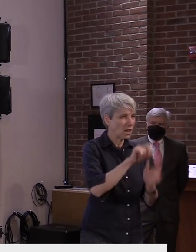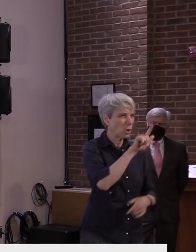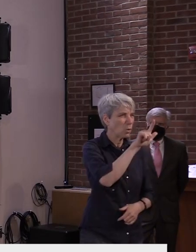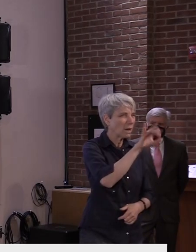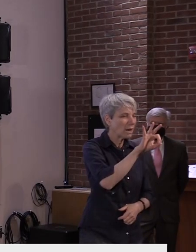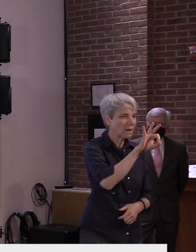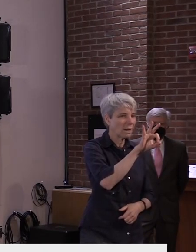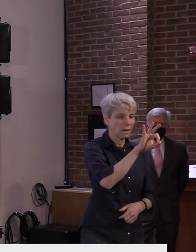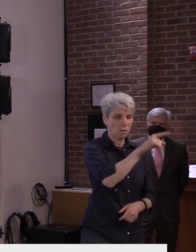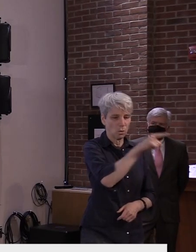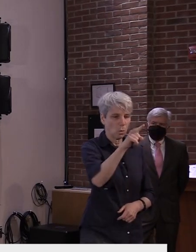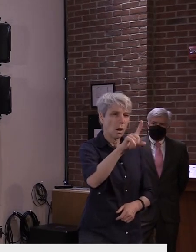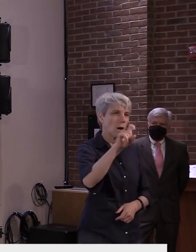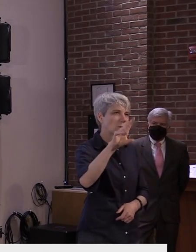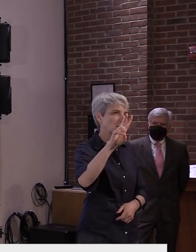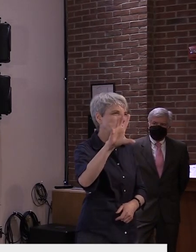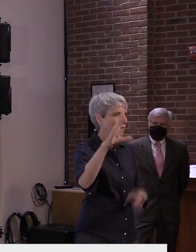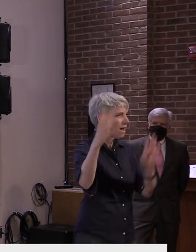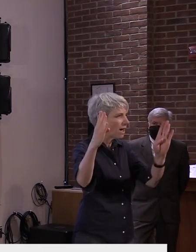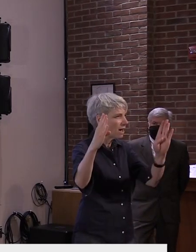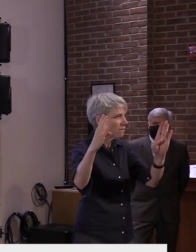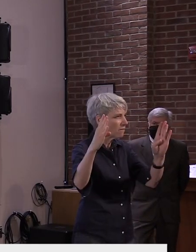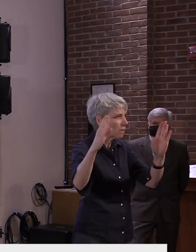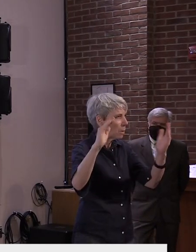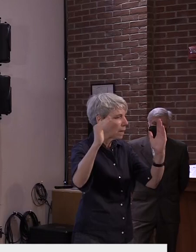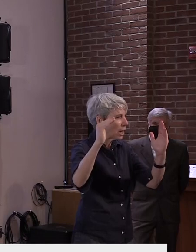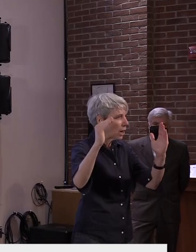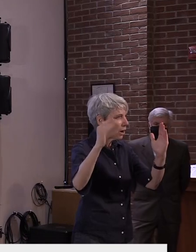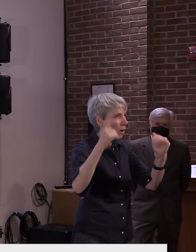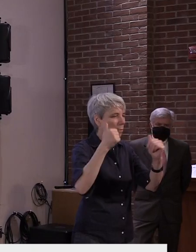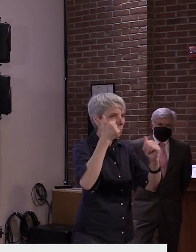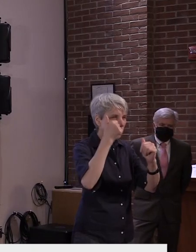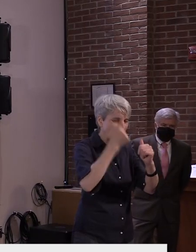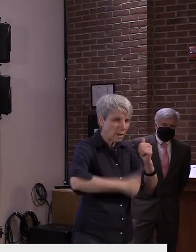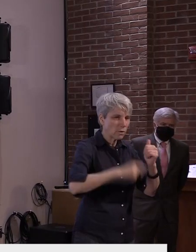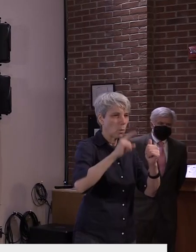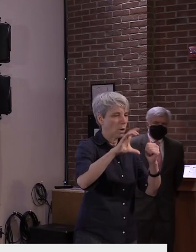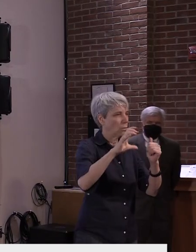per 100,000 in the entire Northeast region.